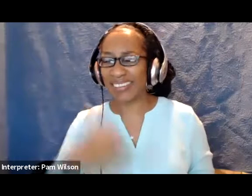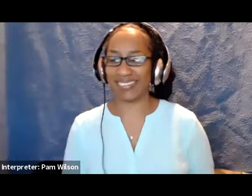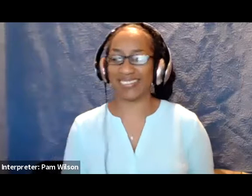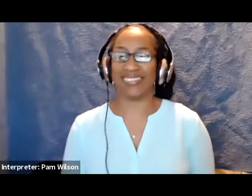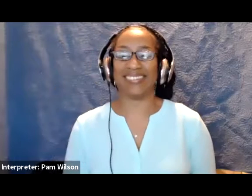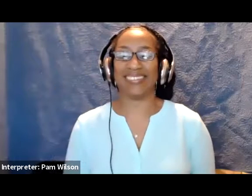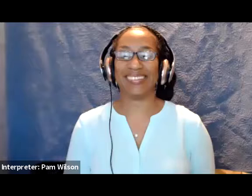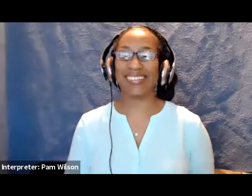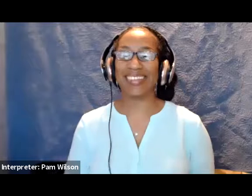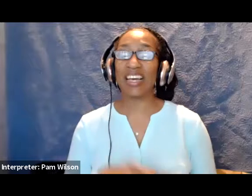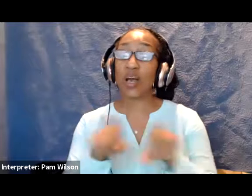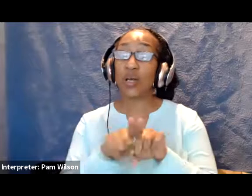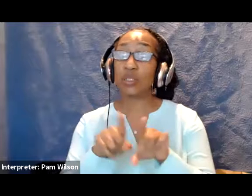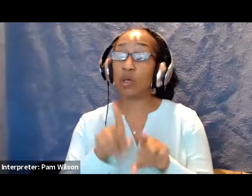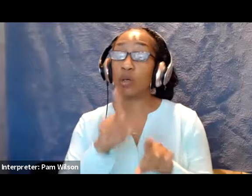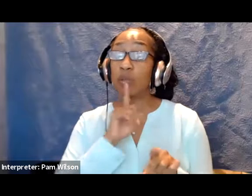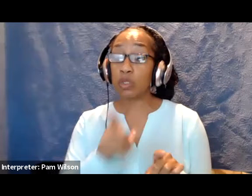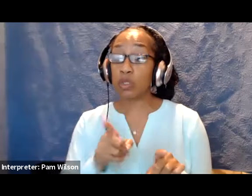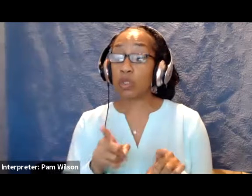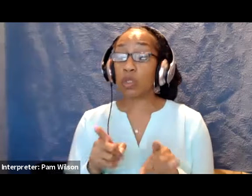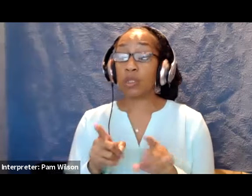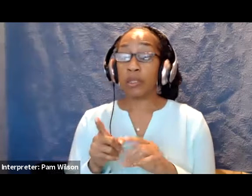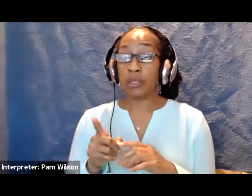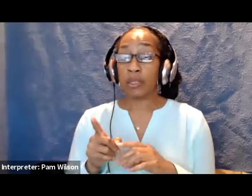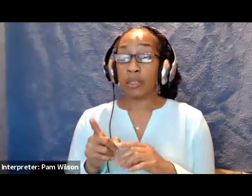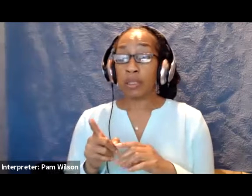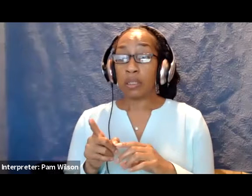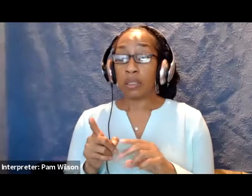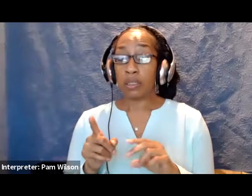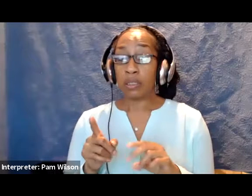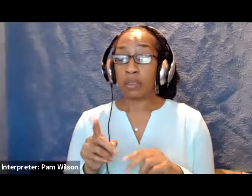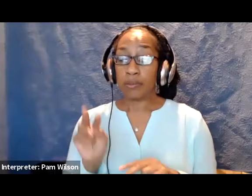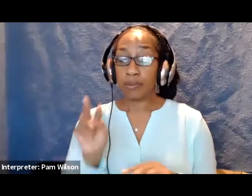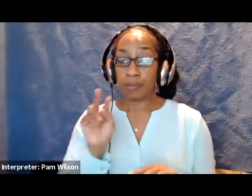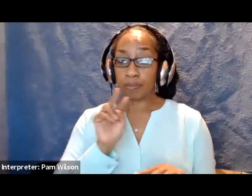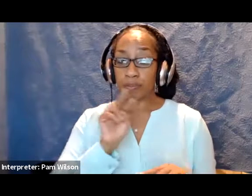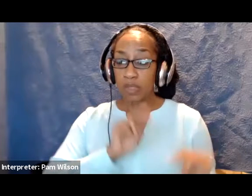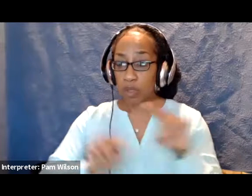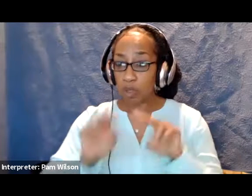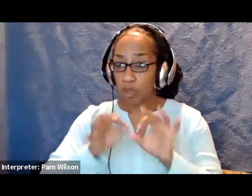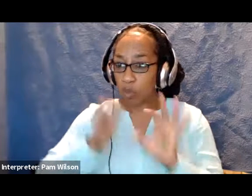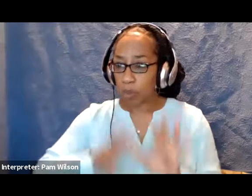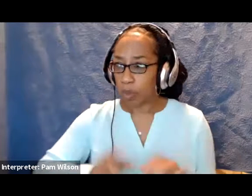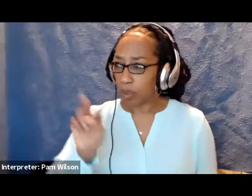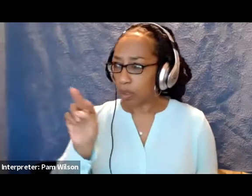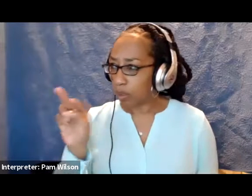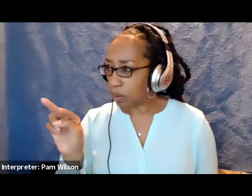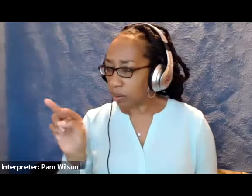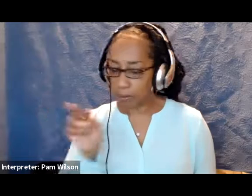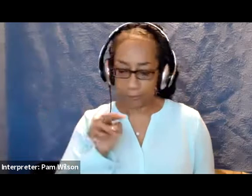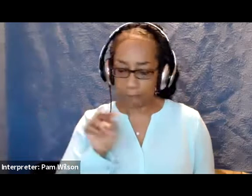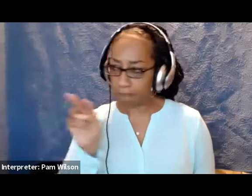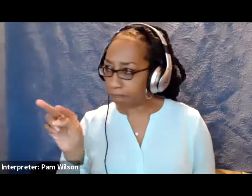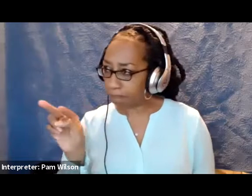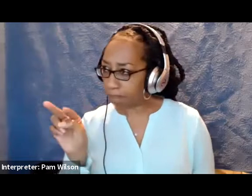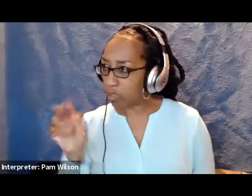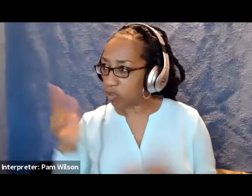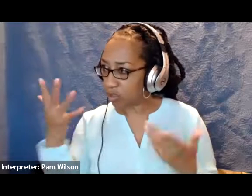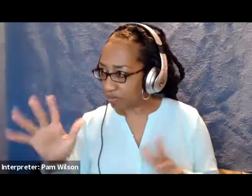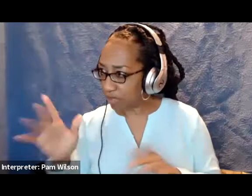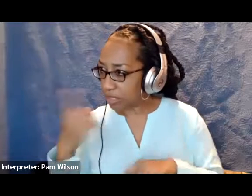Again, make sure to give a moment, as I've talked about, watch your interpreter and make sure she's finished